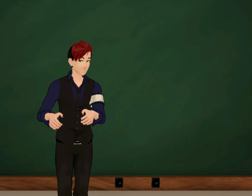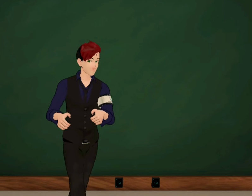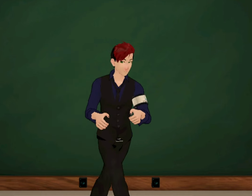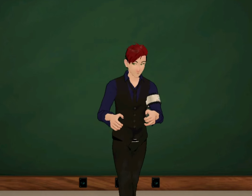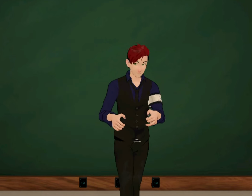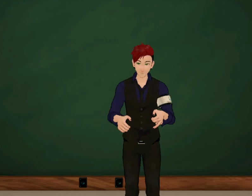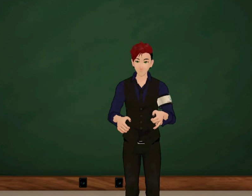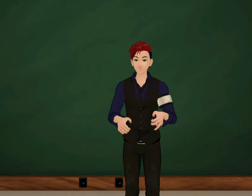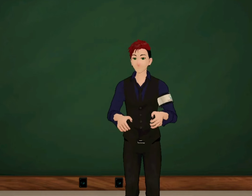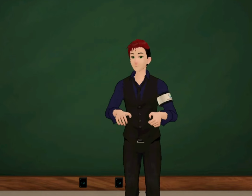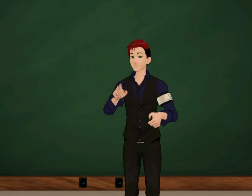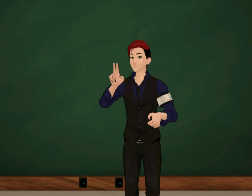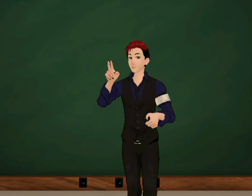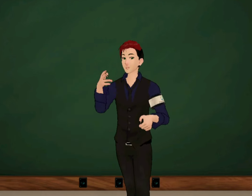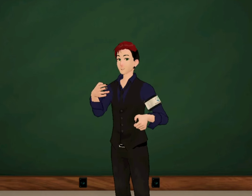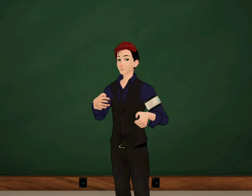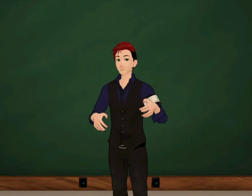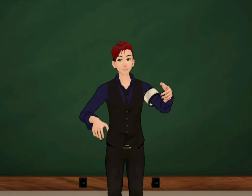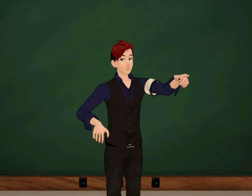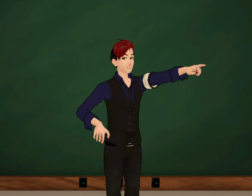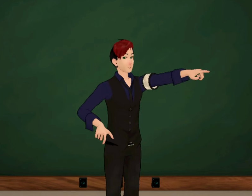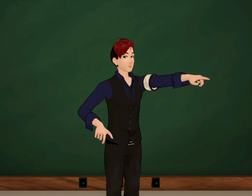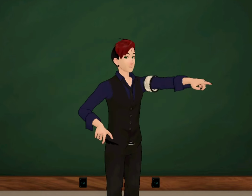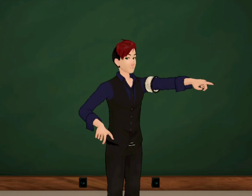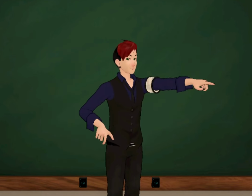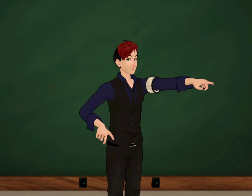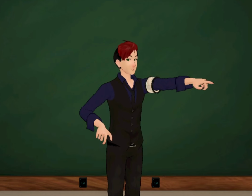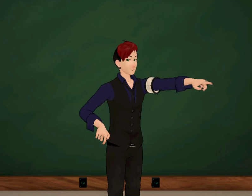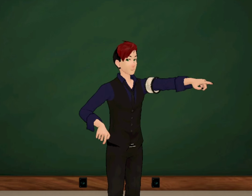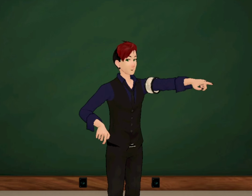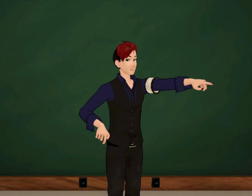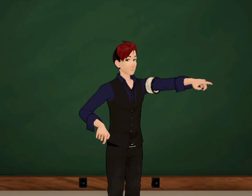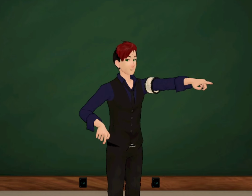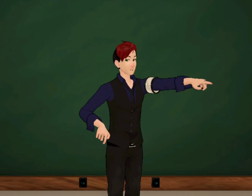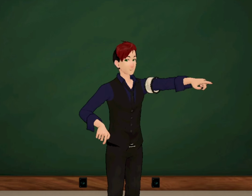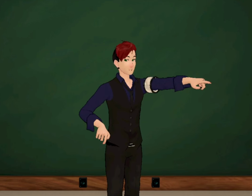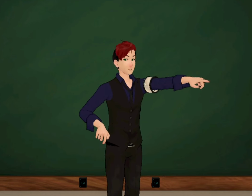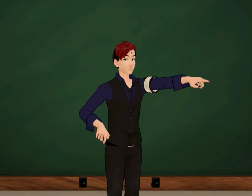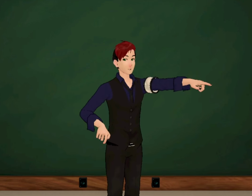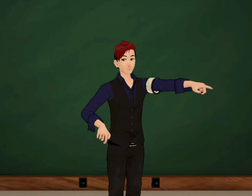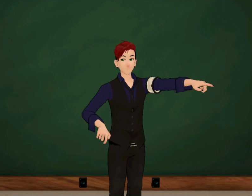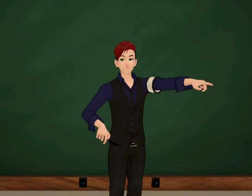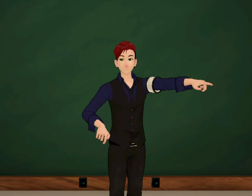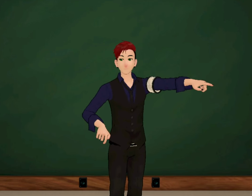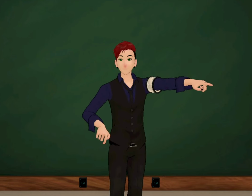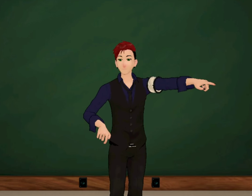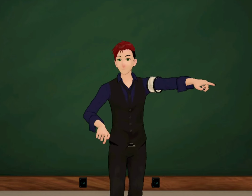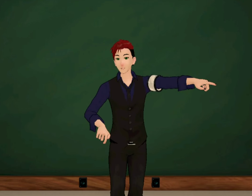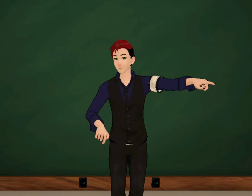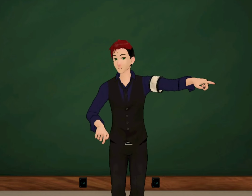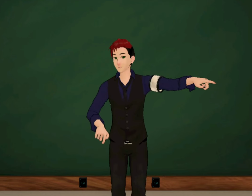Yay. It looks like in second place we had Dragon Rider and Jay the Gamer. All the way over